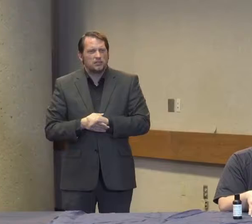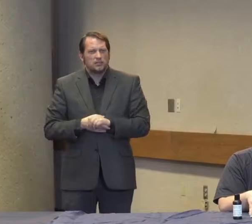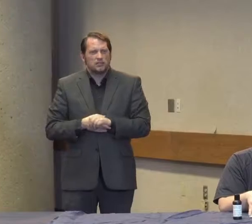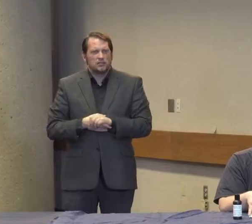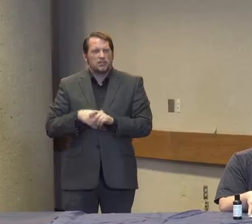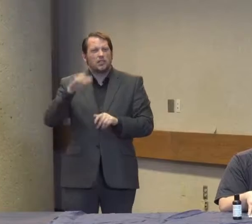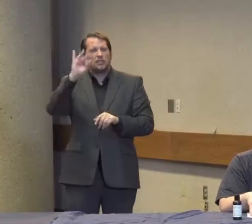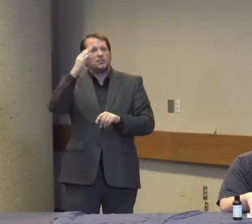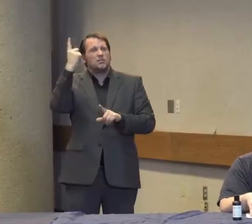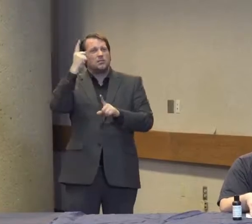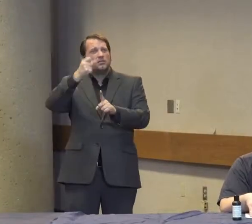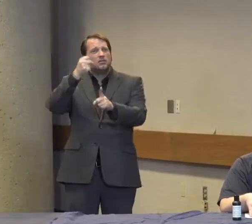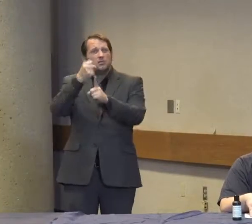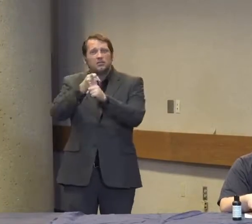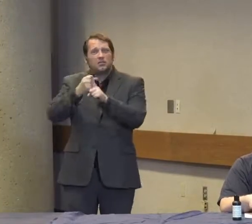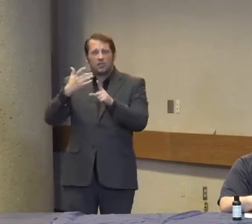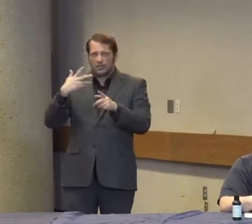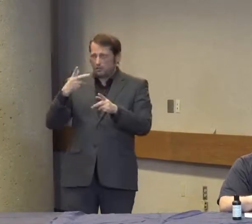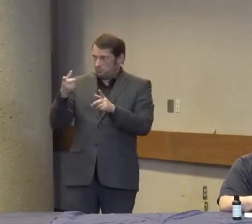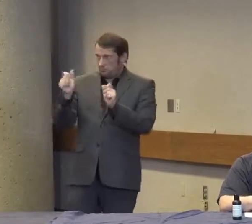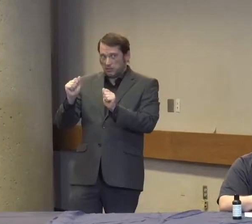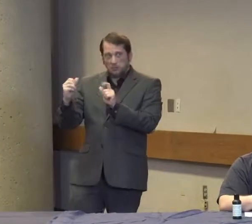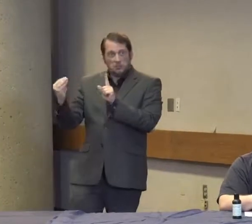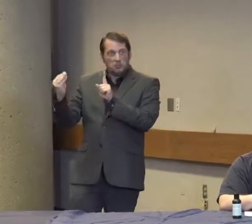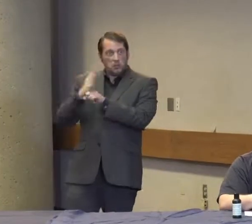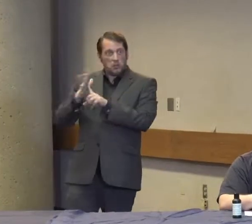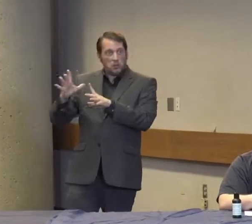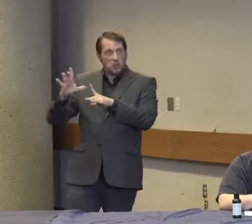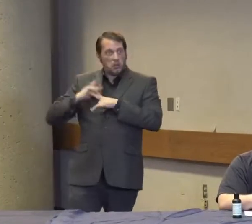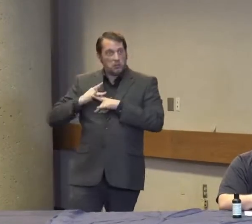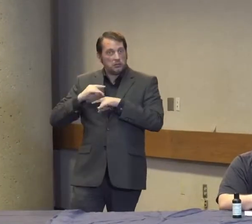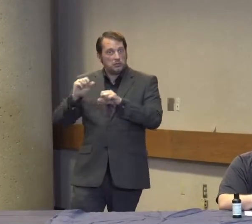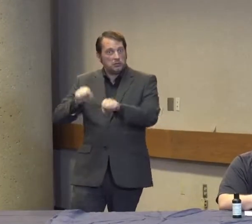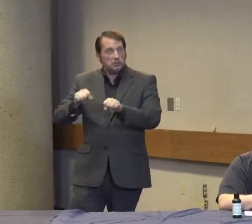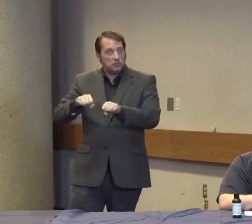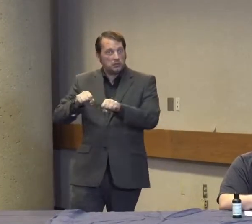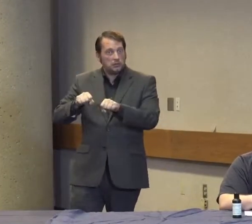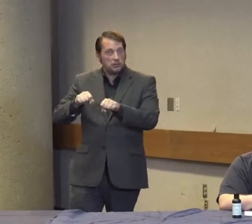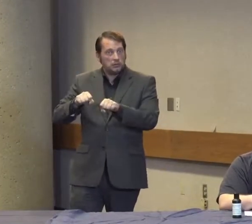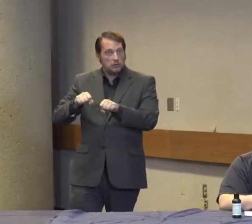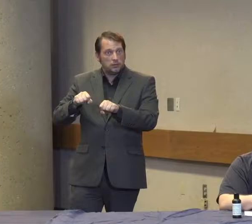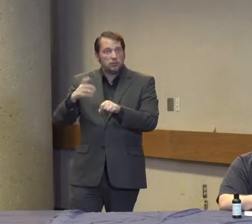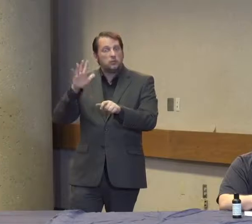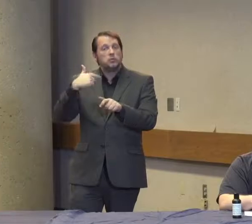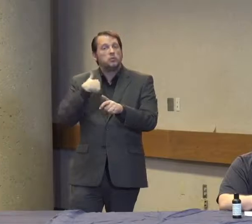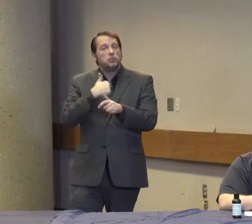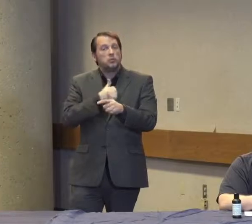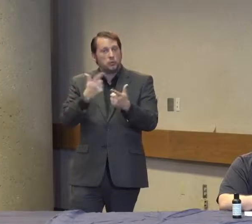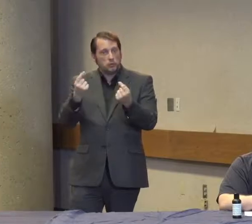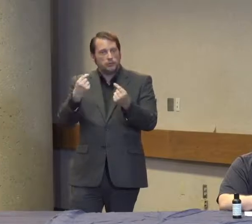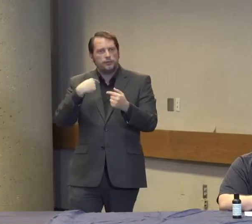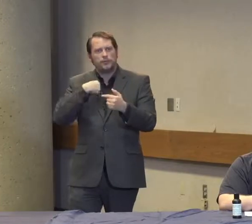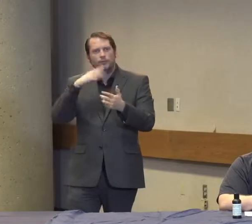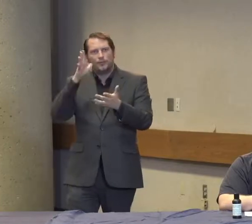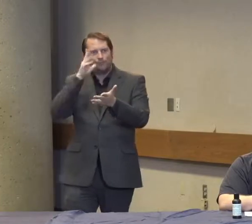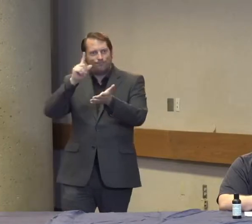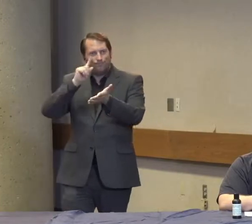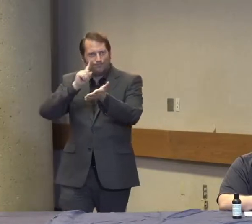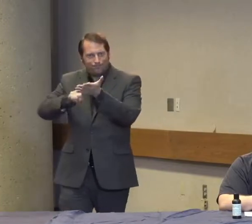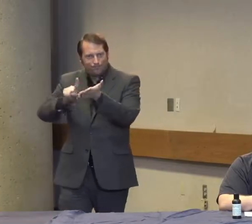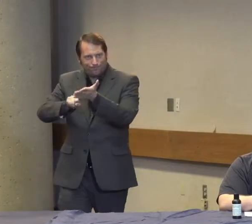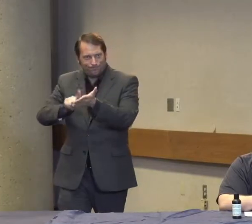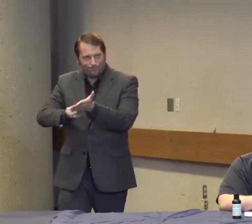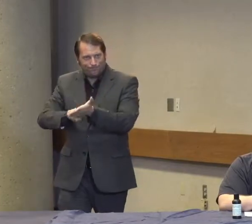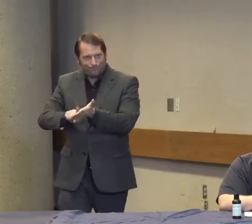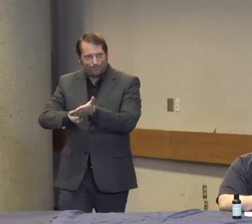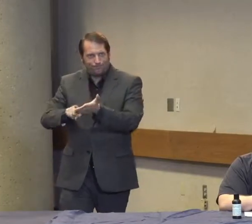or tested positive, what we do is in disease control as part of the team, we'll call and do an investigation, including an in-depth interview with that